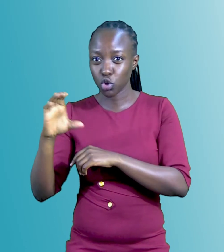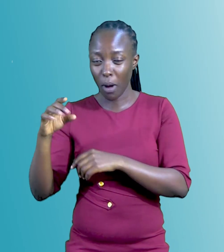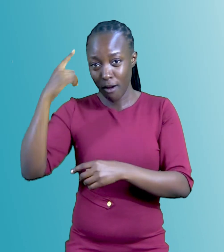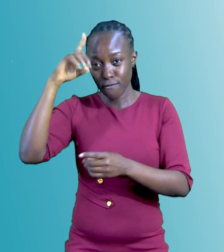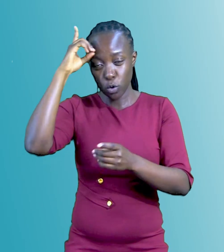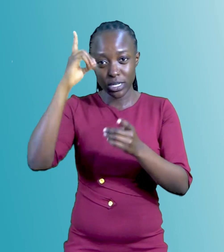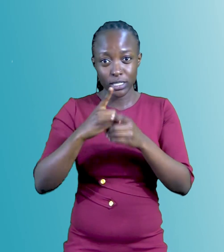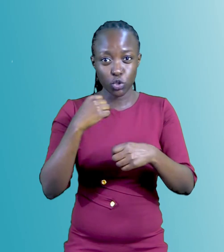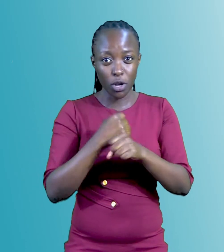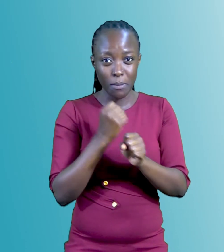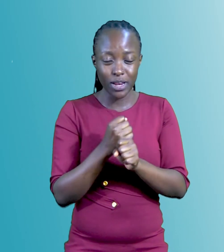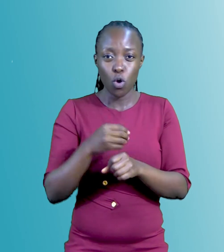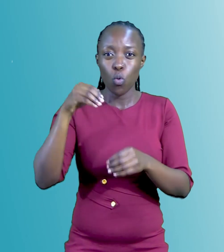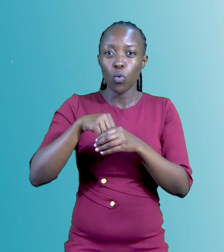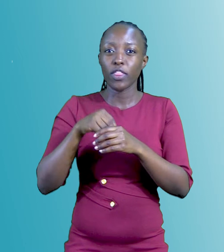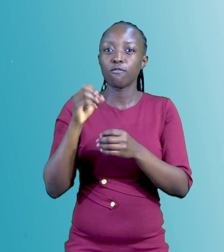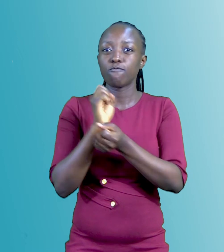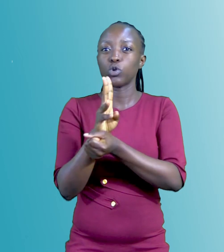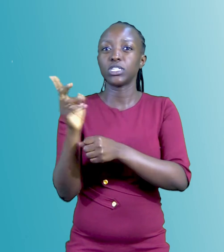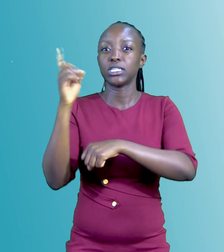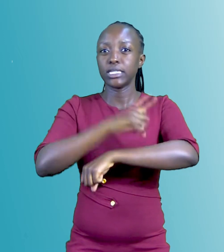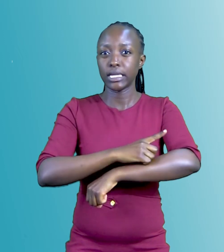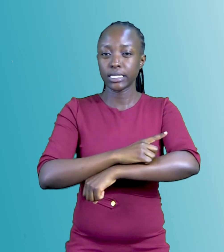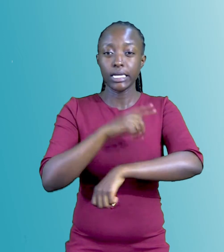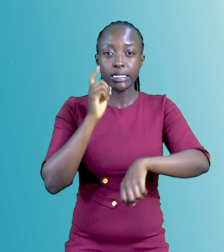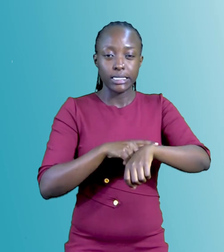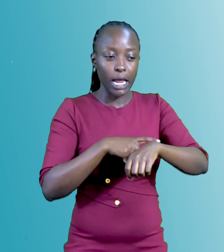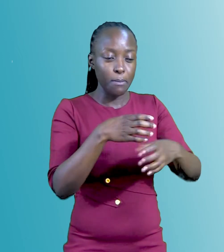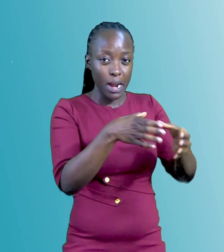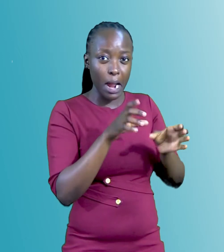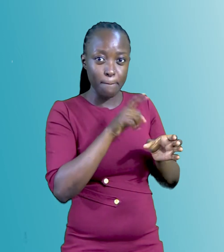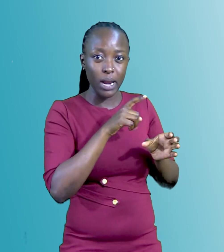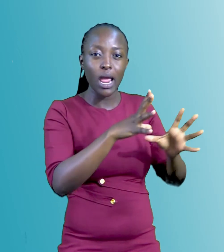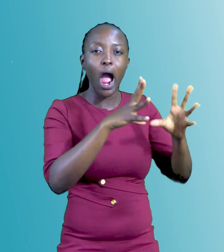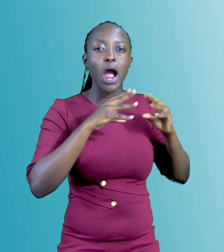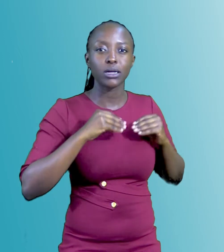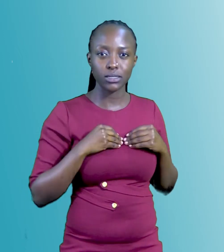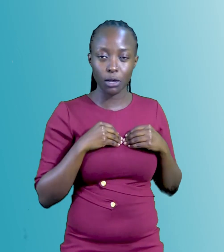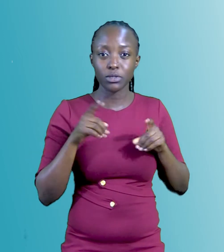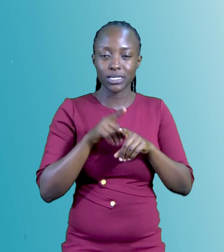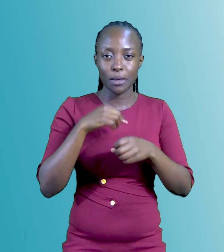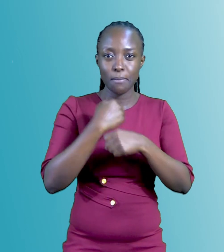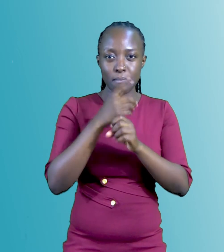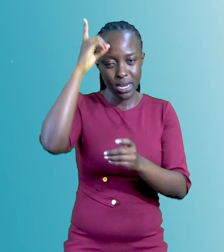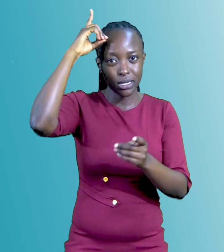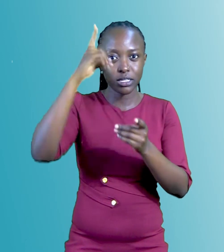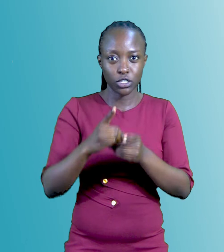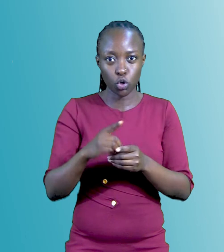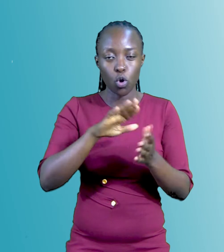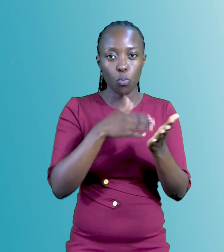made within 14 days after the WaterFund makes a verdict on the submitted proposal. 3. For the service rendered